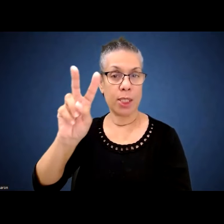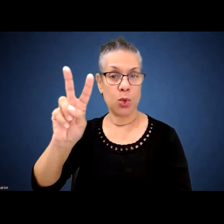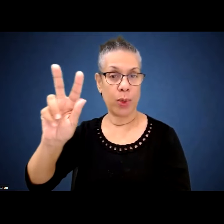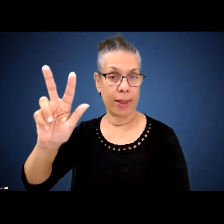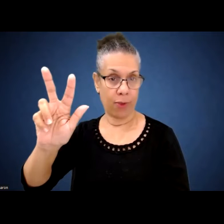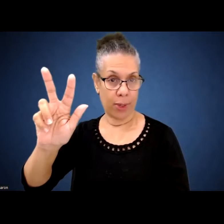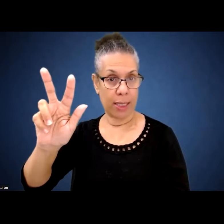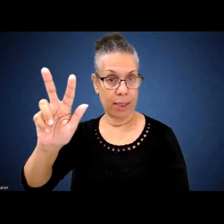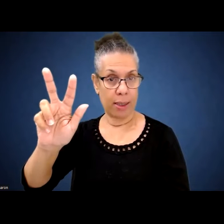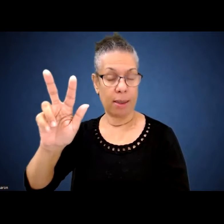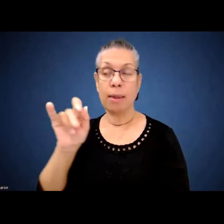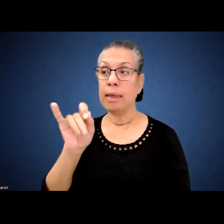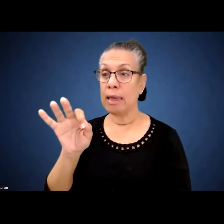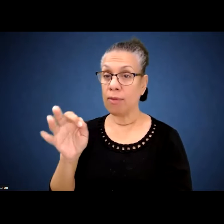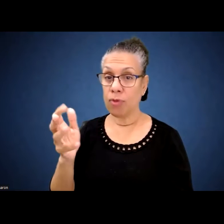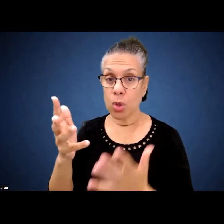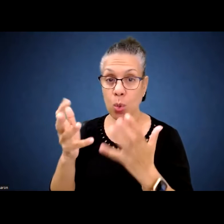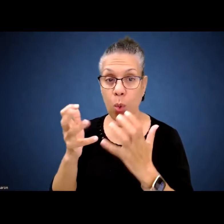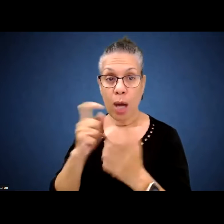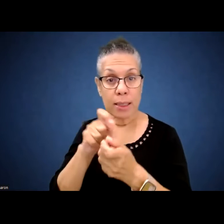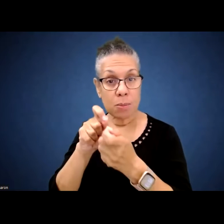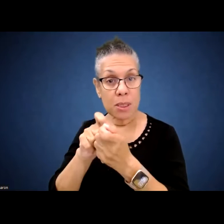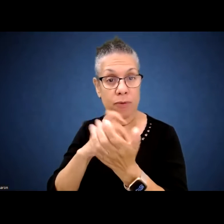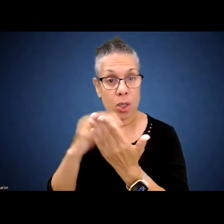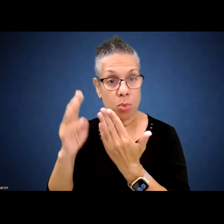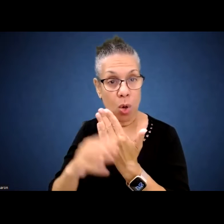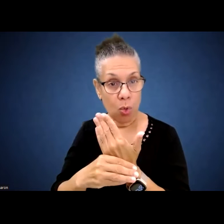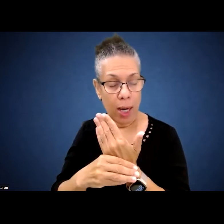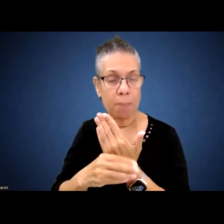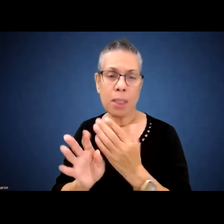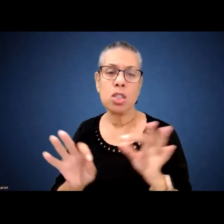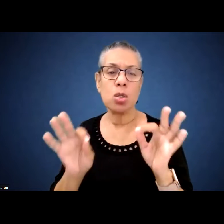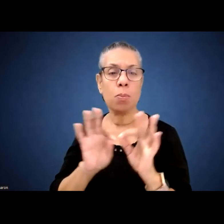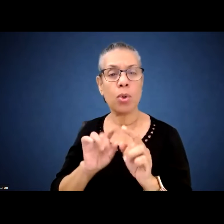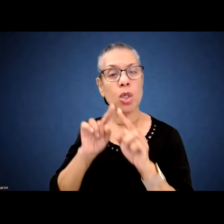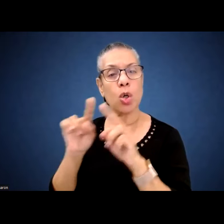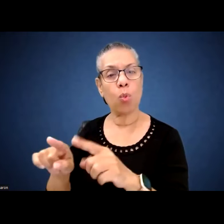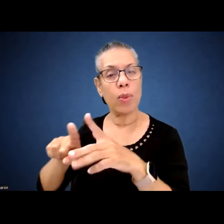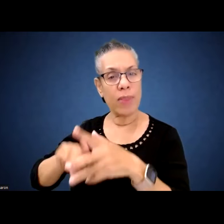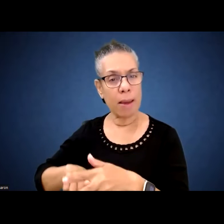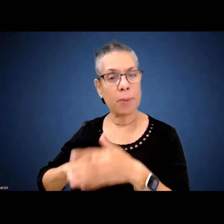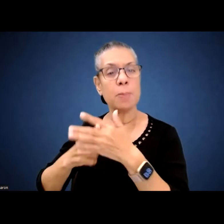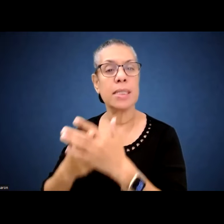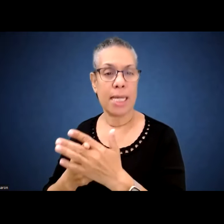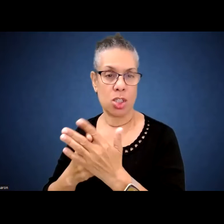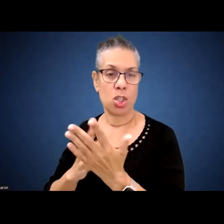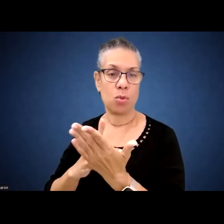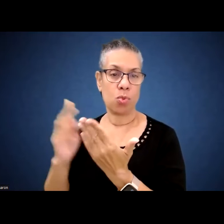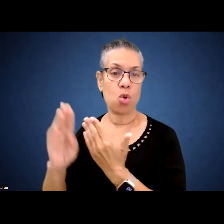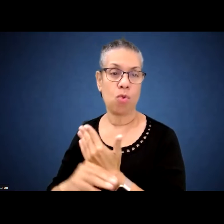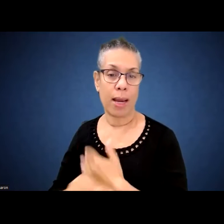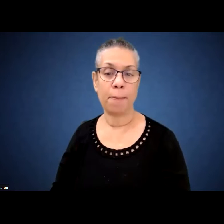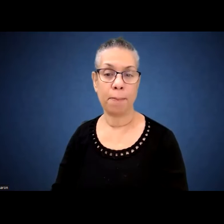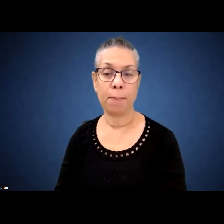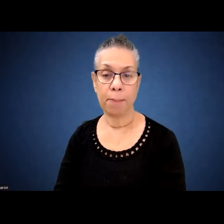if folks are interested in a specific program, they should check in with the implementation schedule for that program.